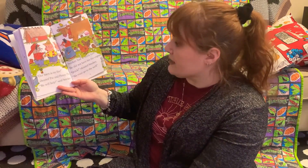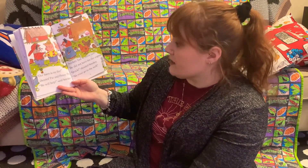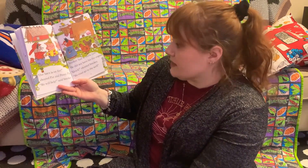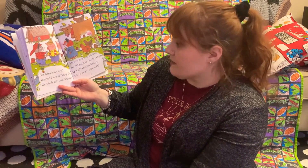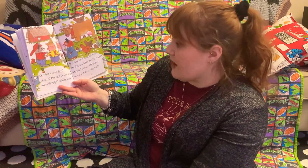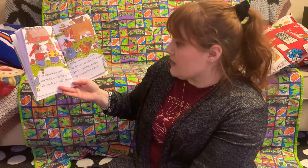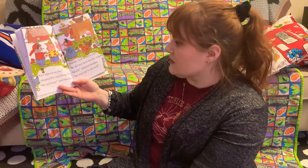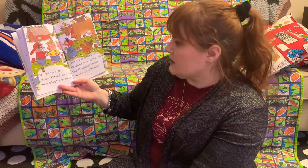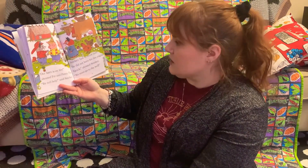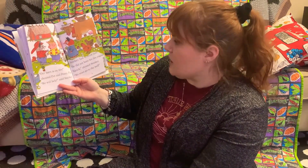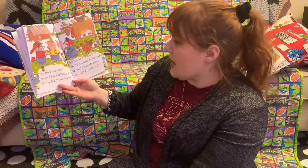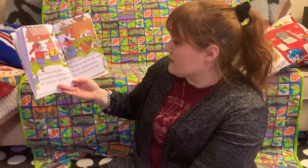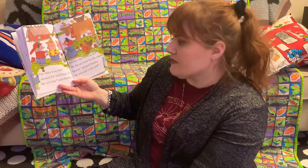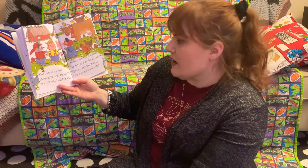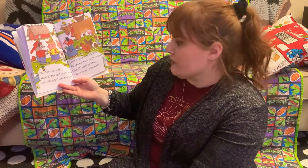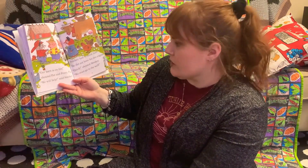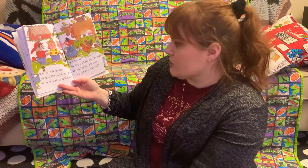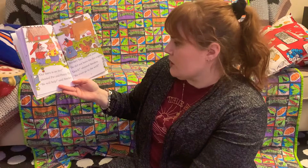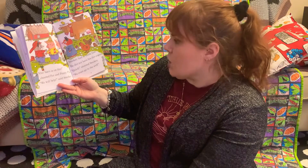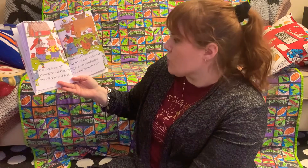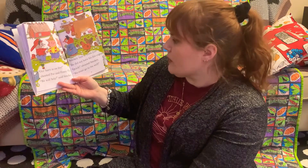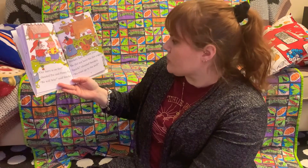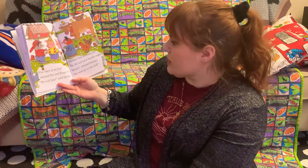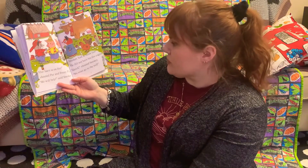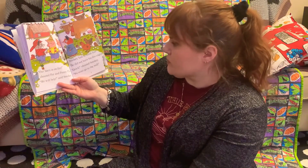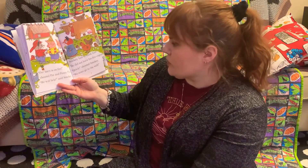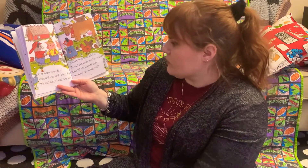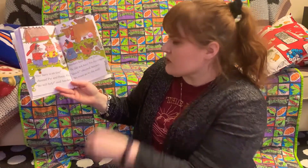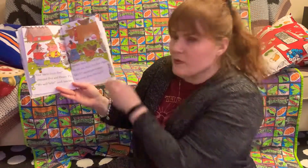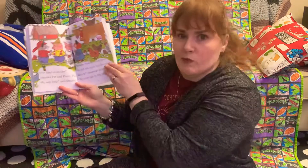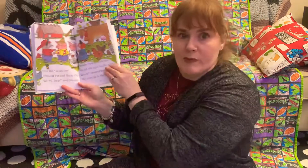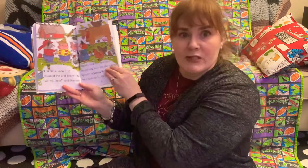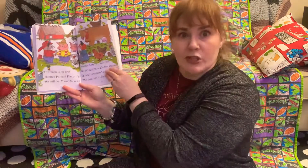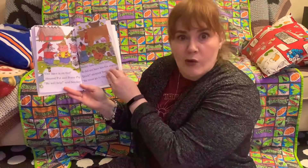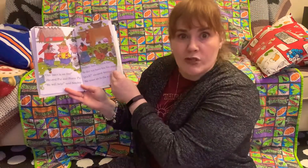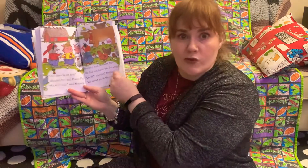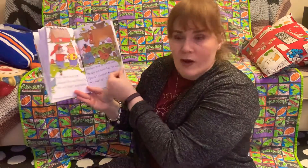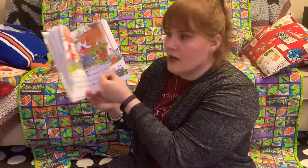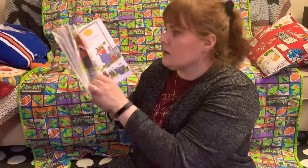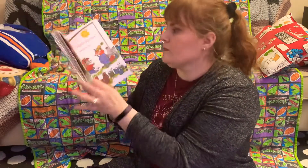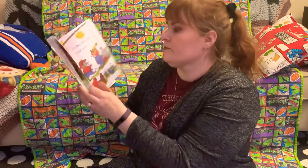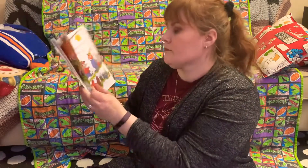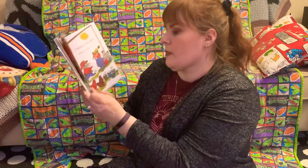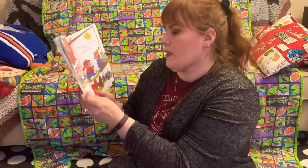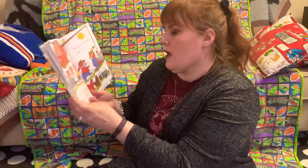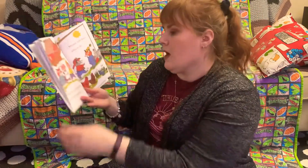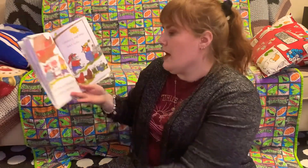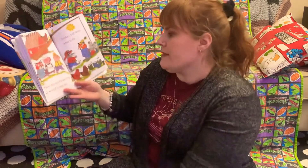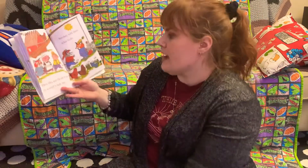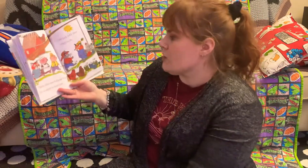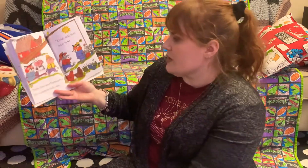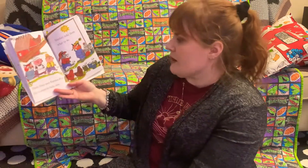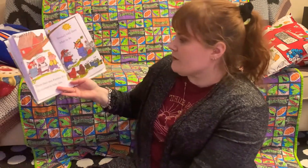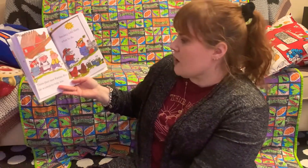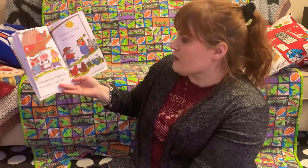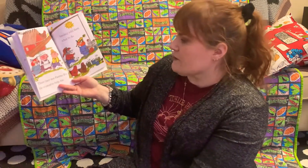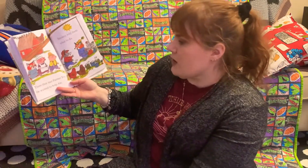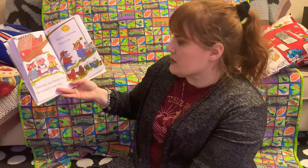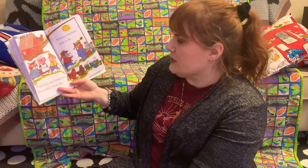think fast. He did not have his fire engine. "Quick," shouted Smokey, "we must go to the well." There they met Farmer Fox. He wanted